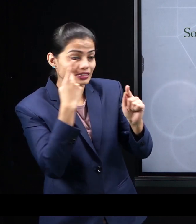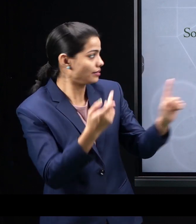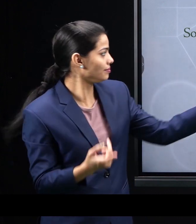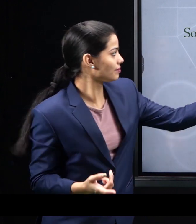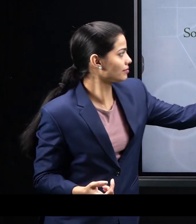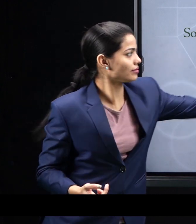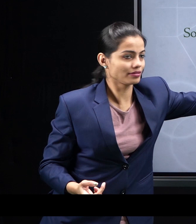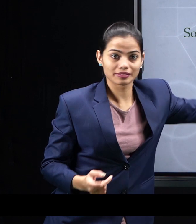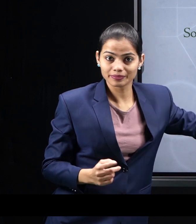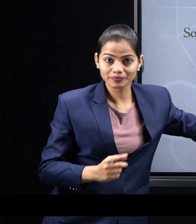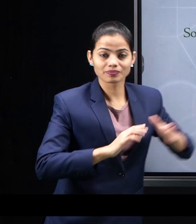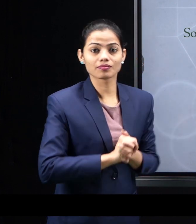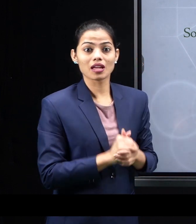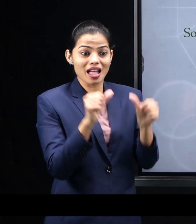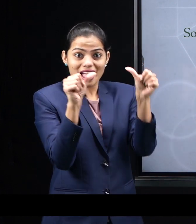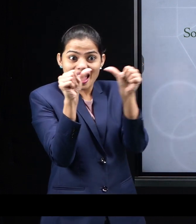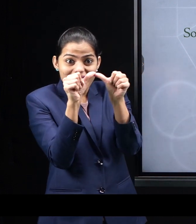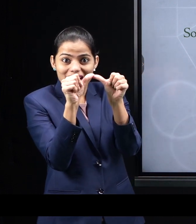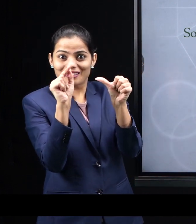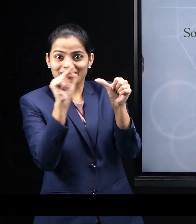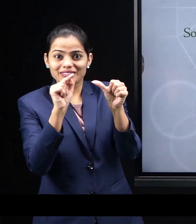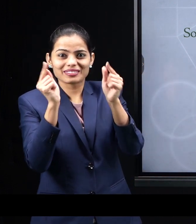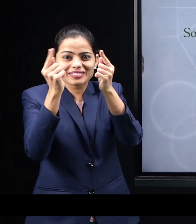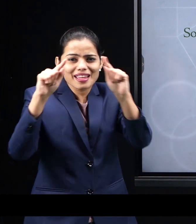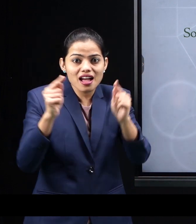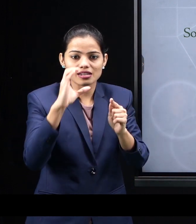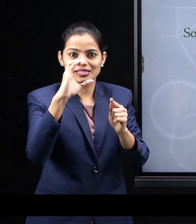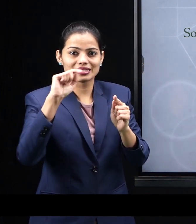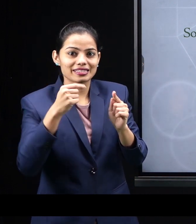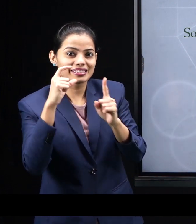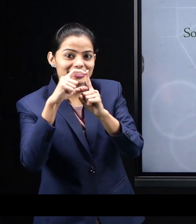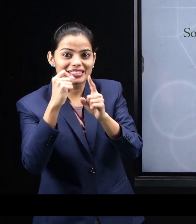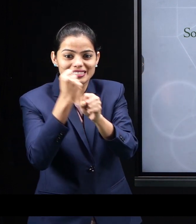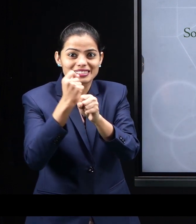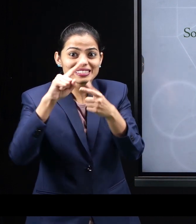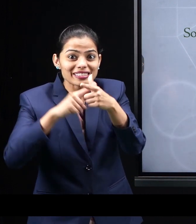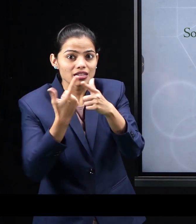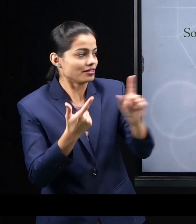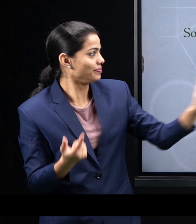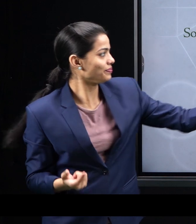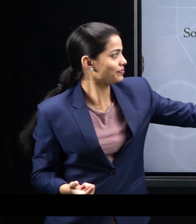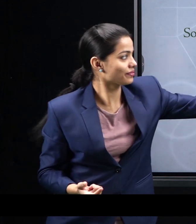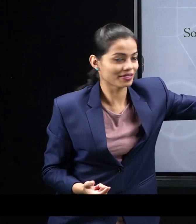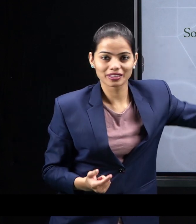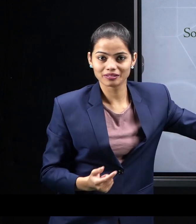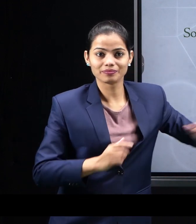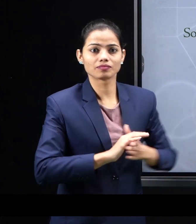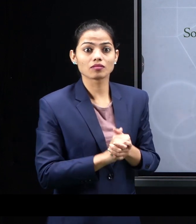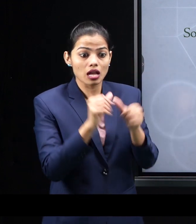is equal to C, D, G, J. A dash is equal to